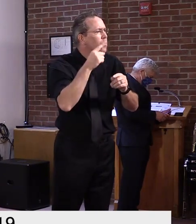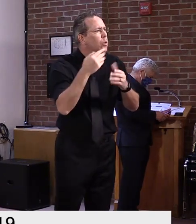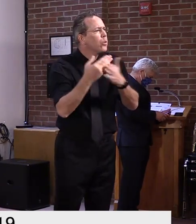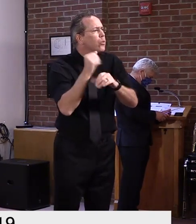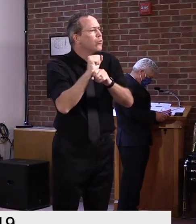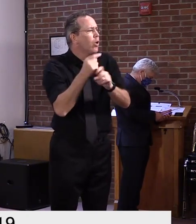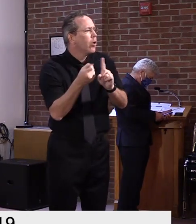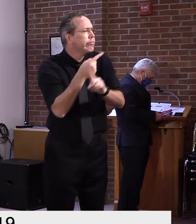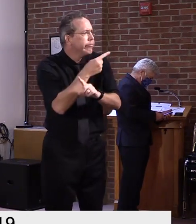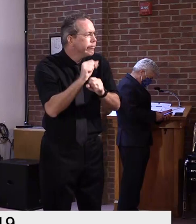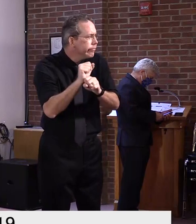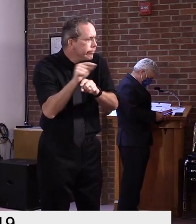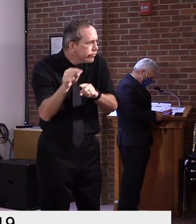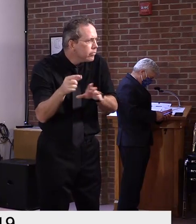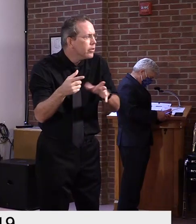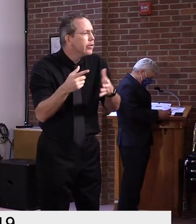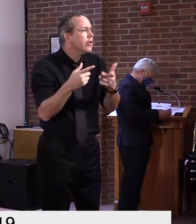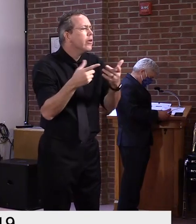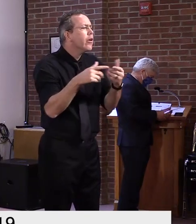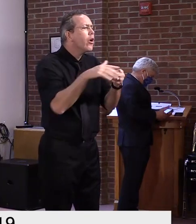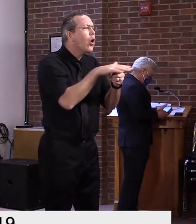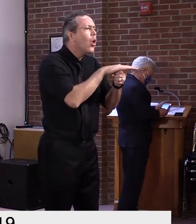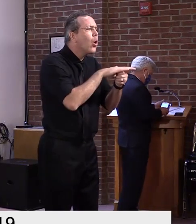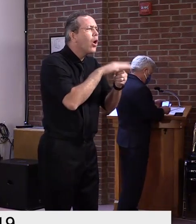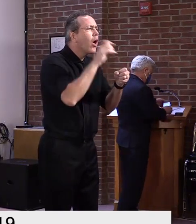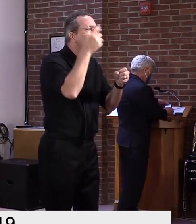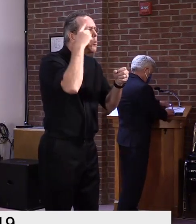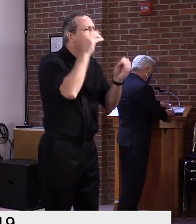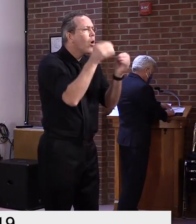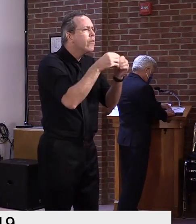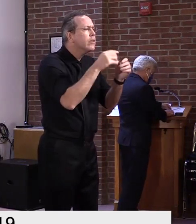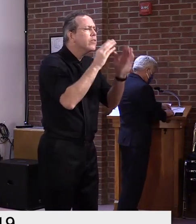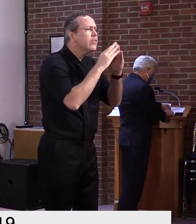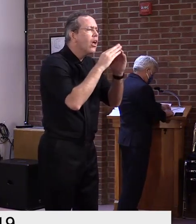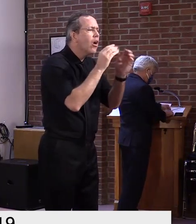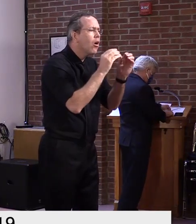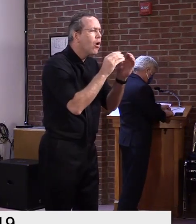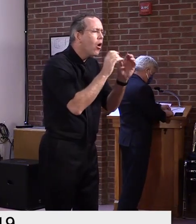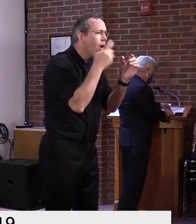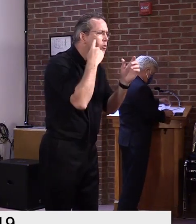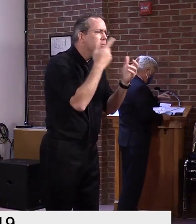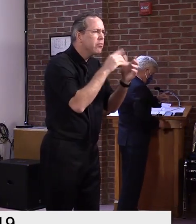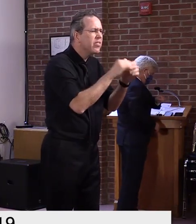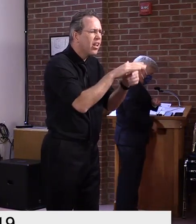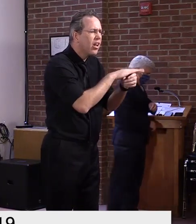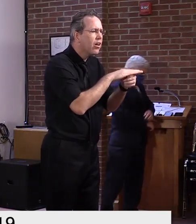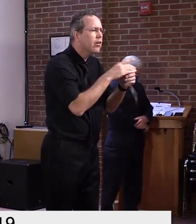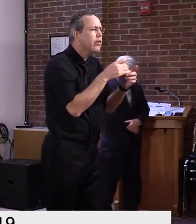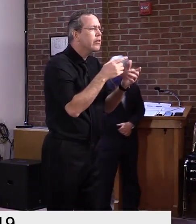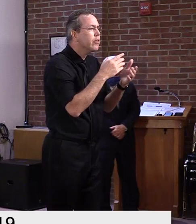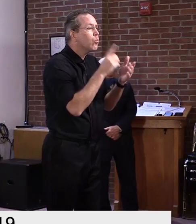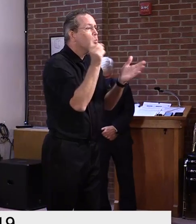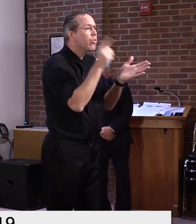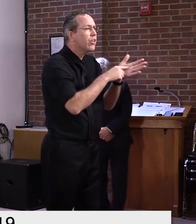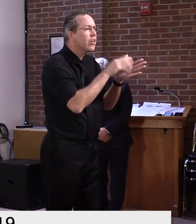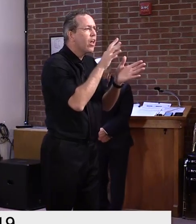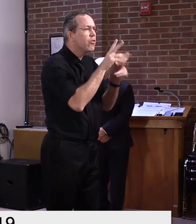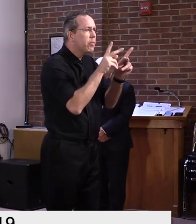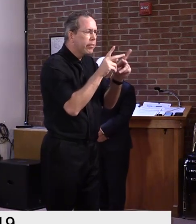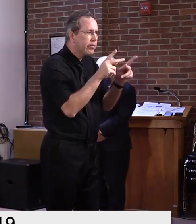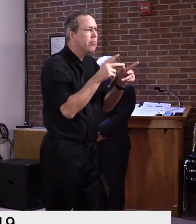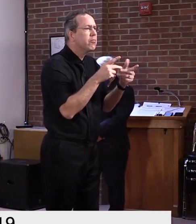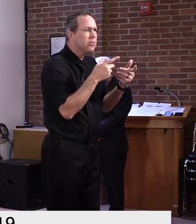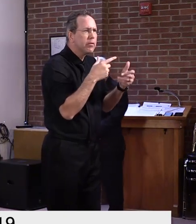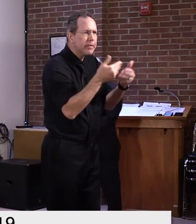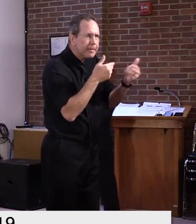additional jobs in local government, and that was up about 1,900, and in information